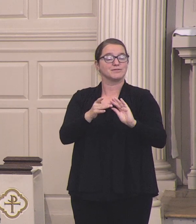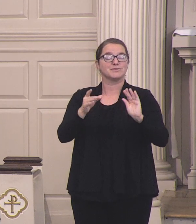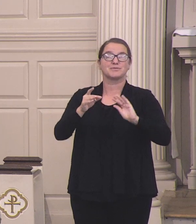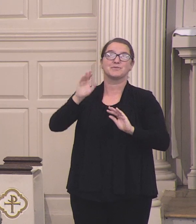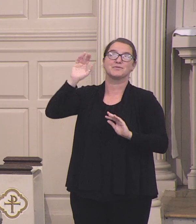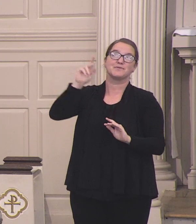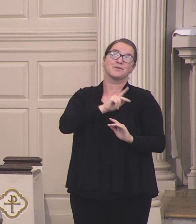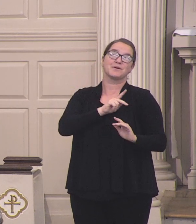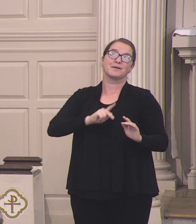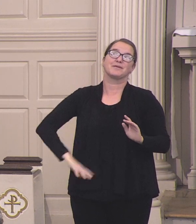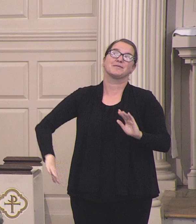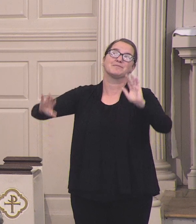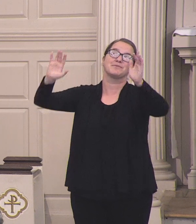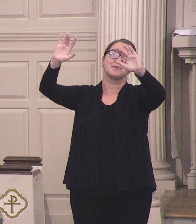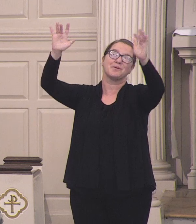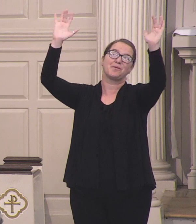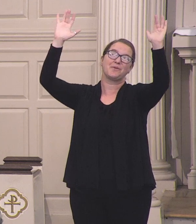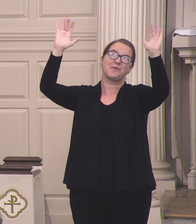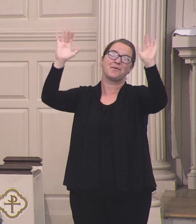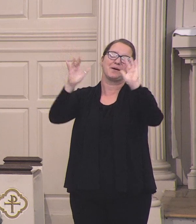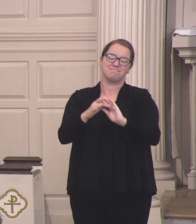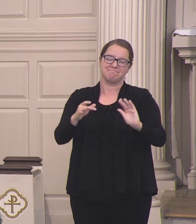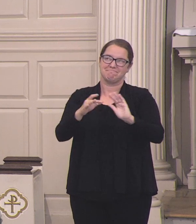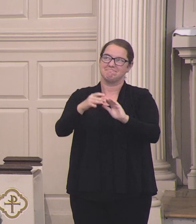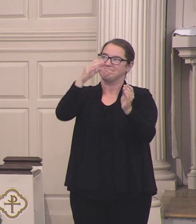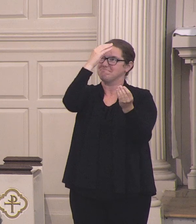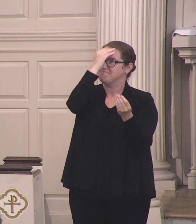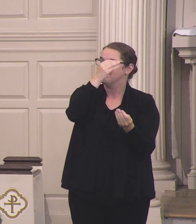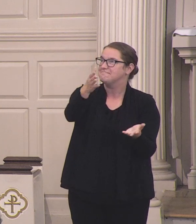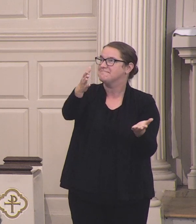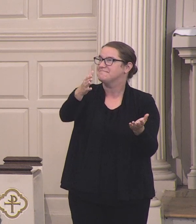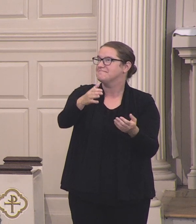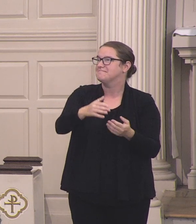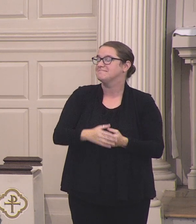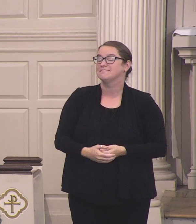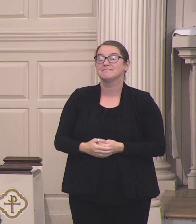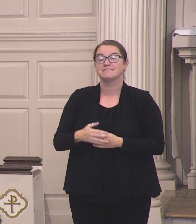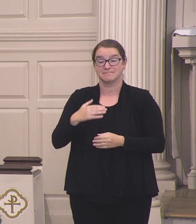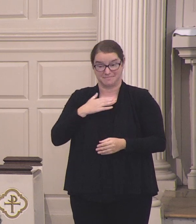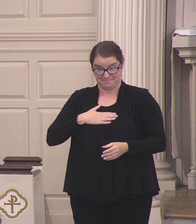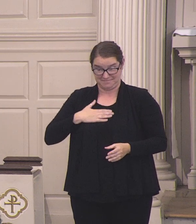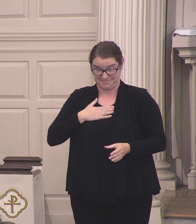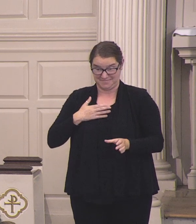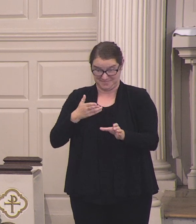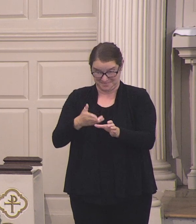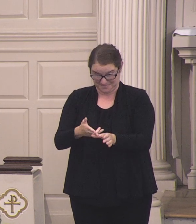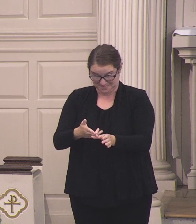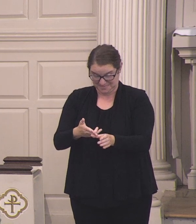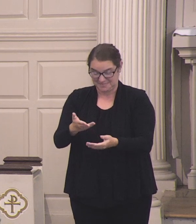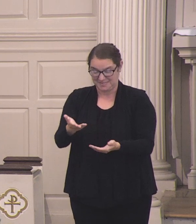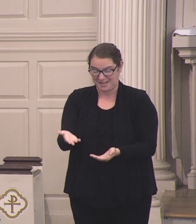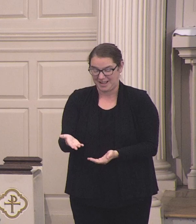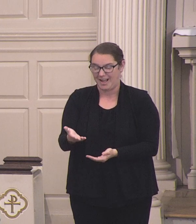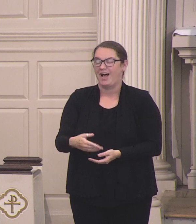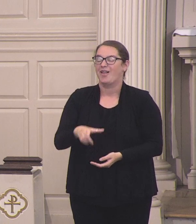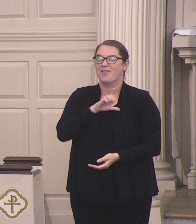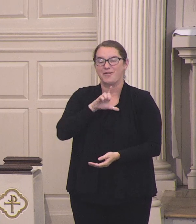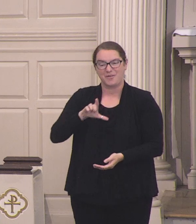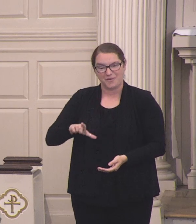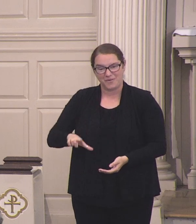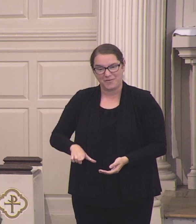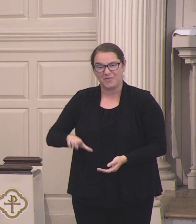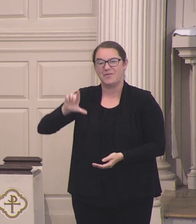kingdom and speak of your might. The hand of